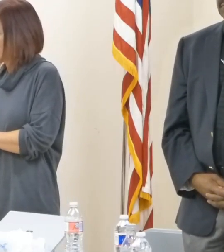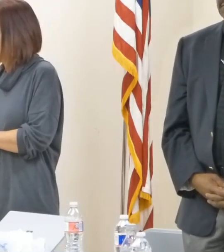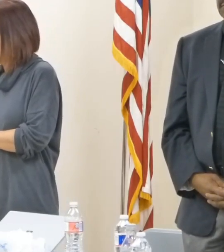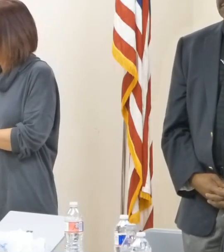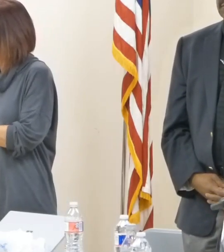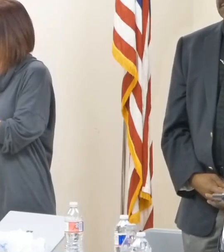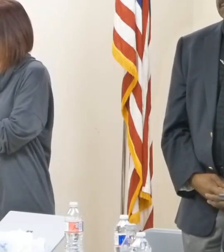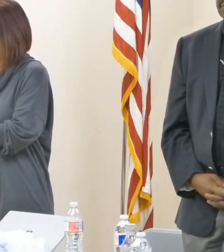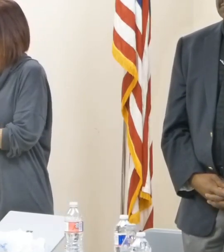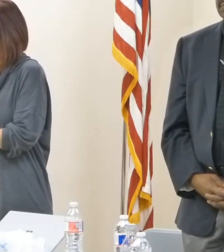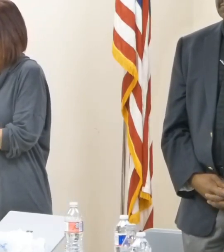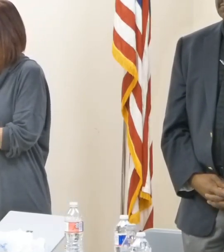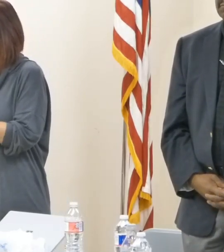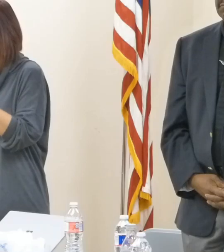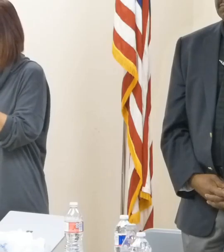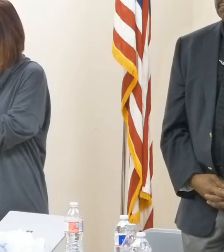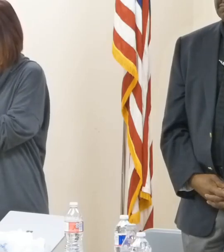worry. Great, thanks.